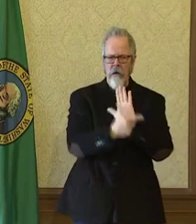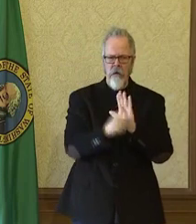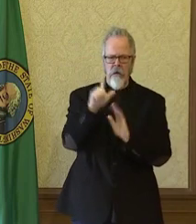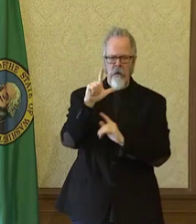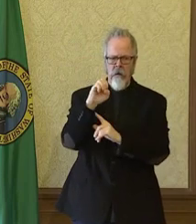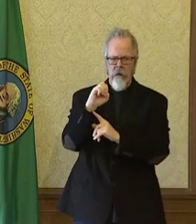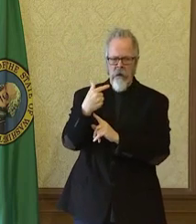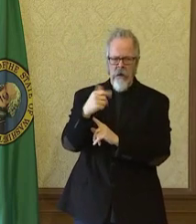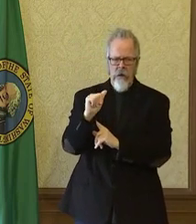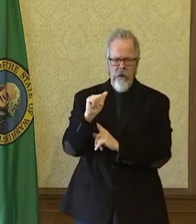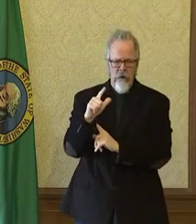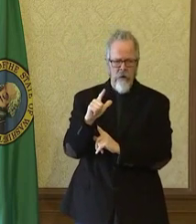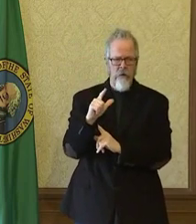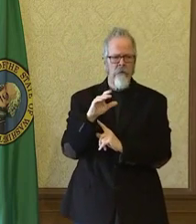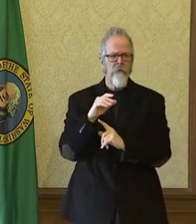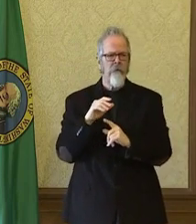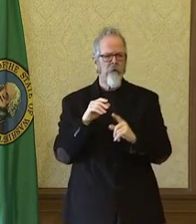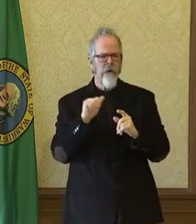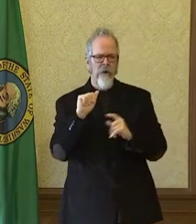ocla.wa.gov,